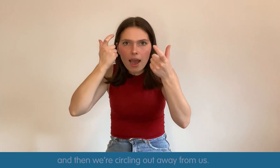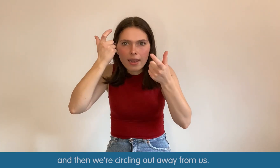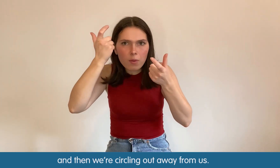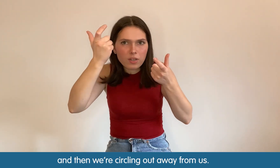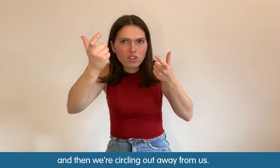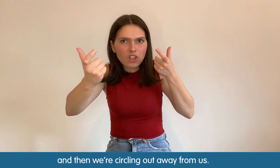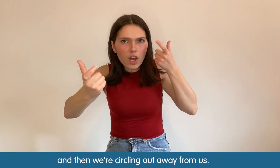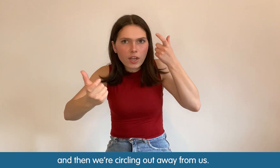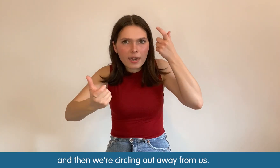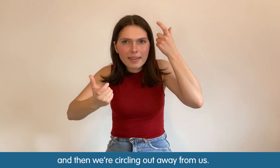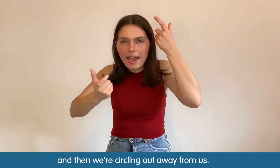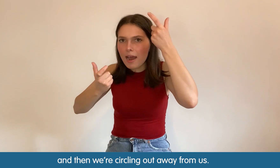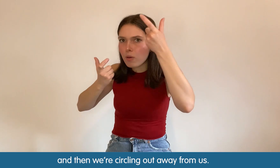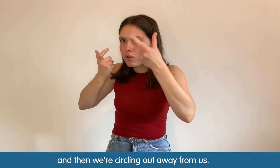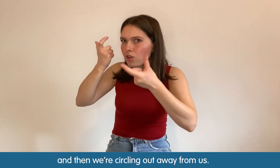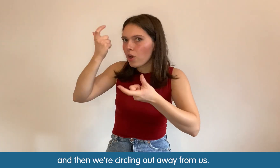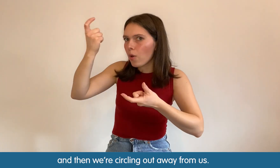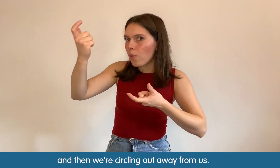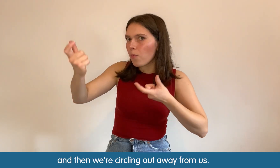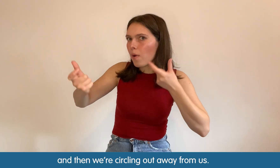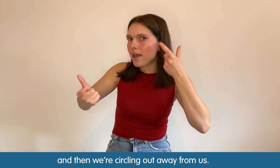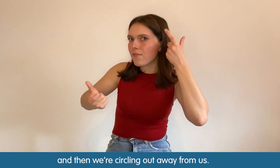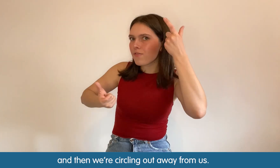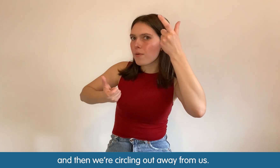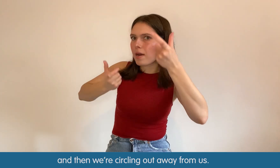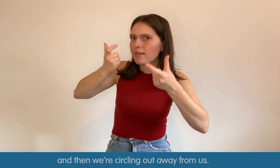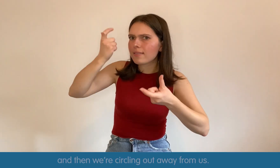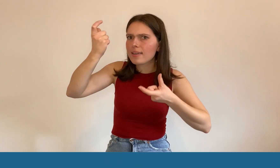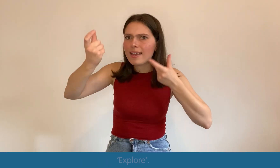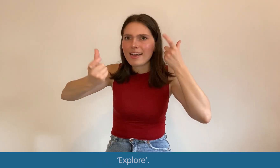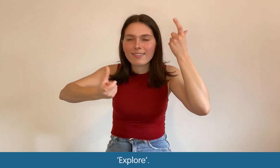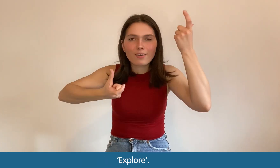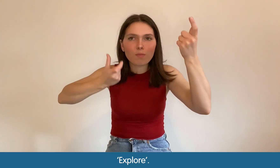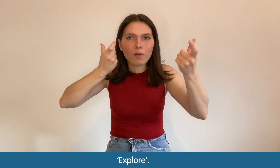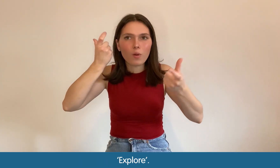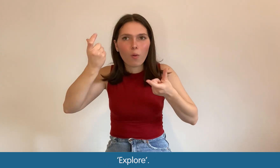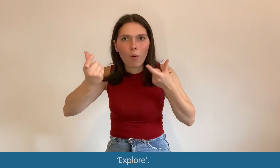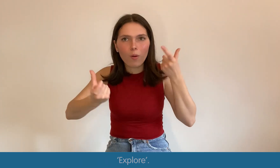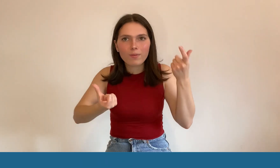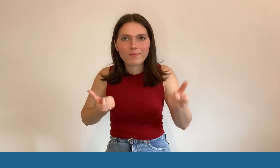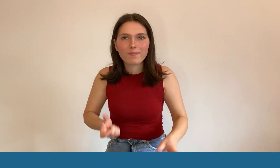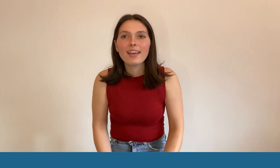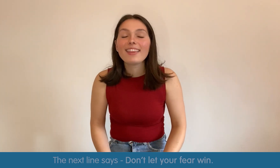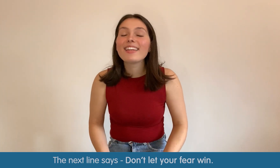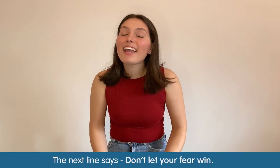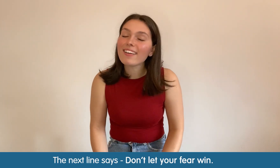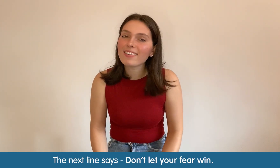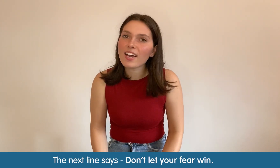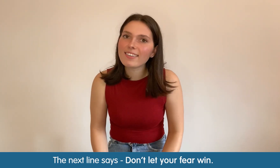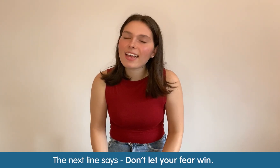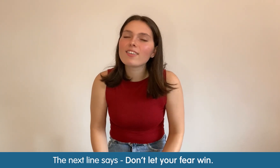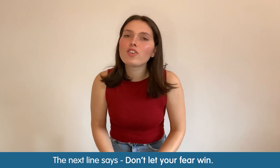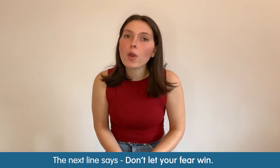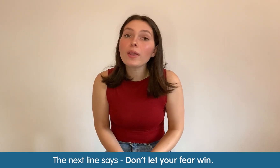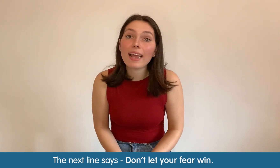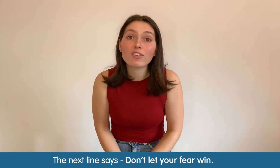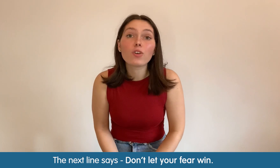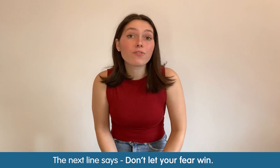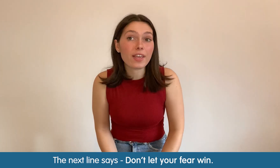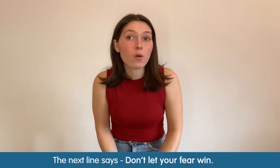then we're circling out away from us. Explore. The next line says, don't let your fear